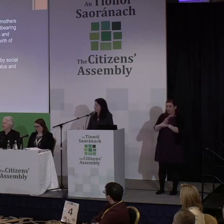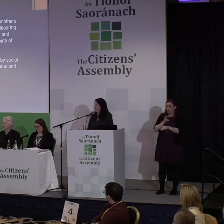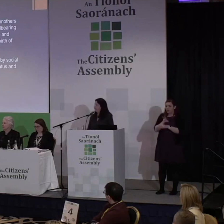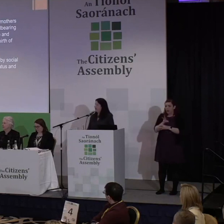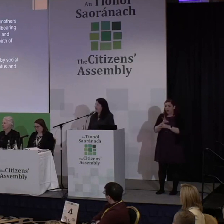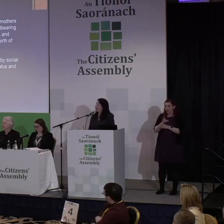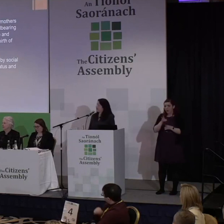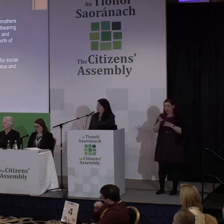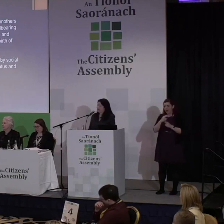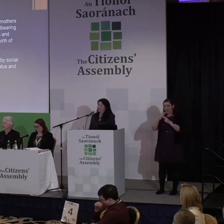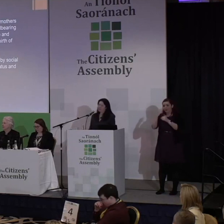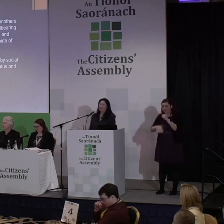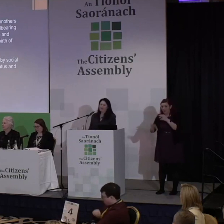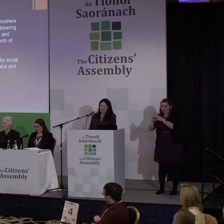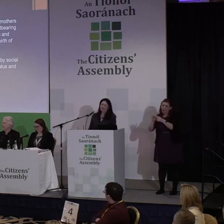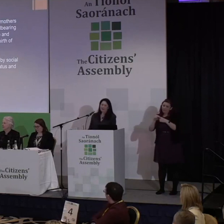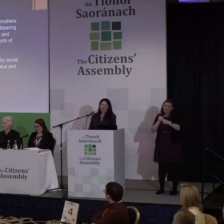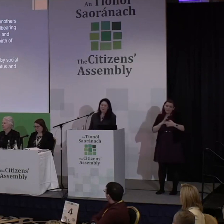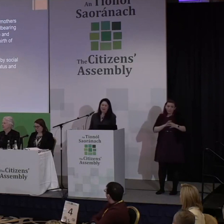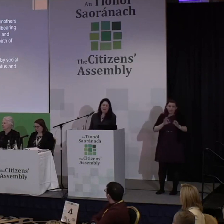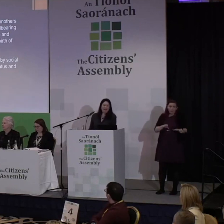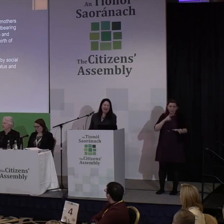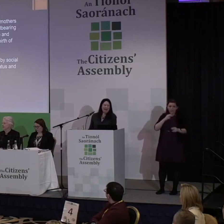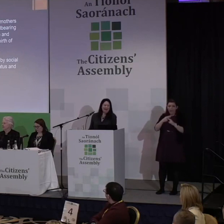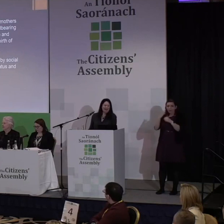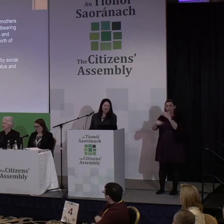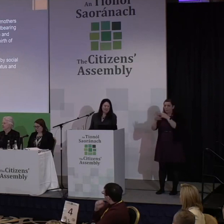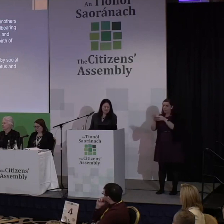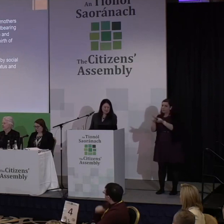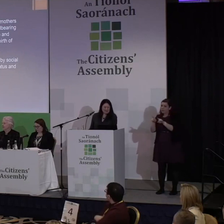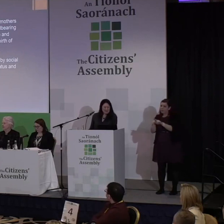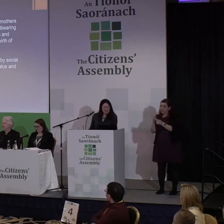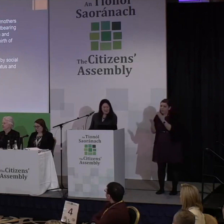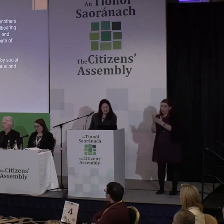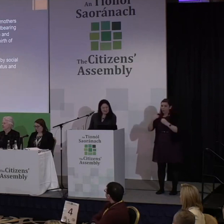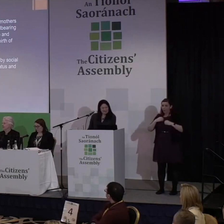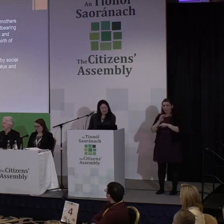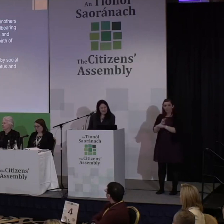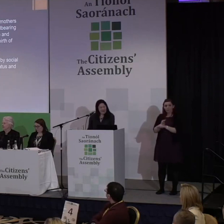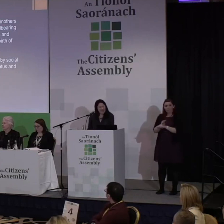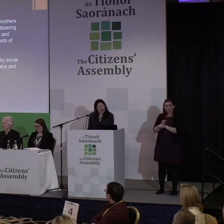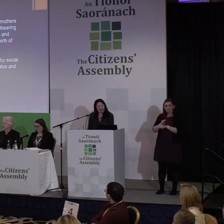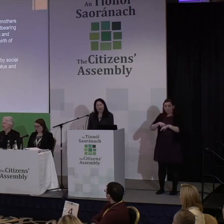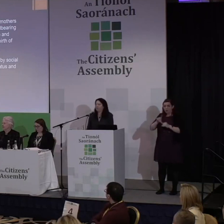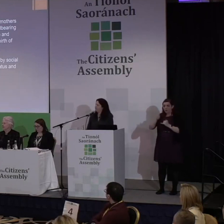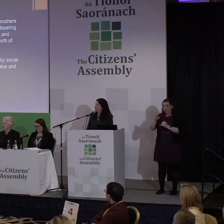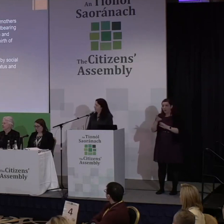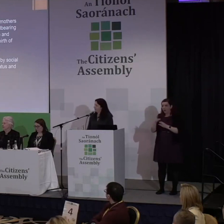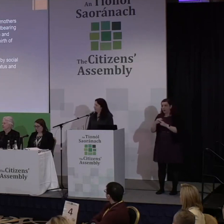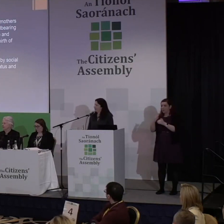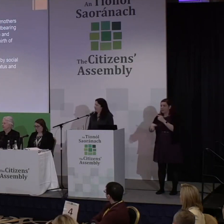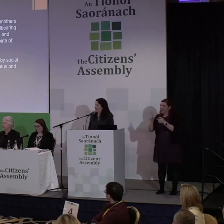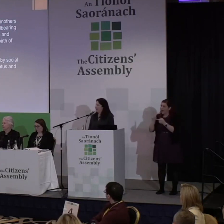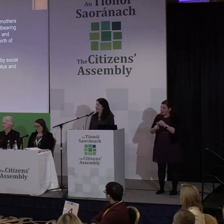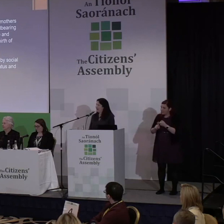outside the home, and inside, of course, but outside the home as well, than their own mothers did. And they're older at